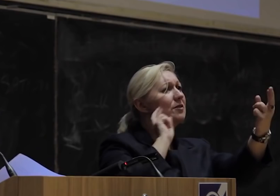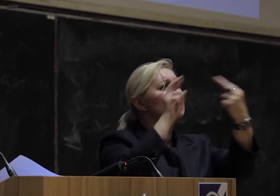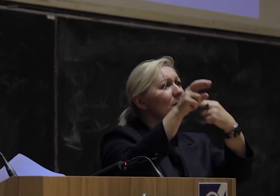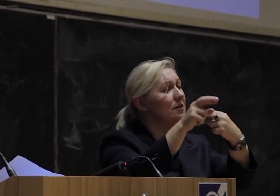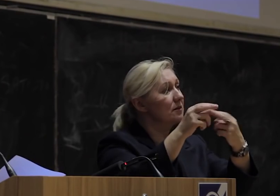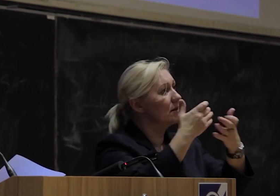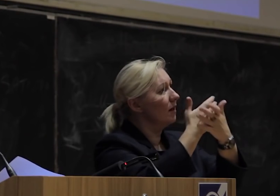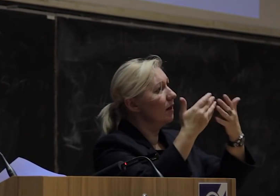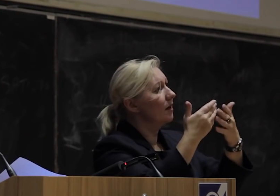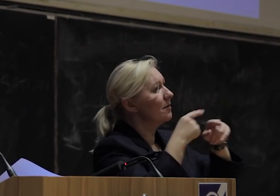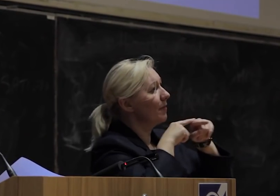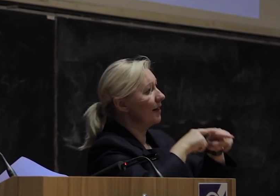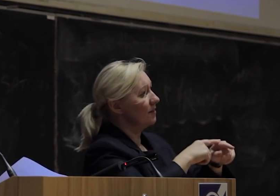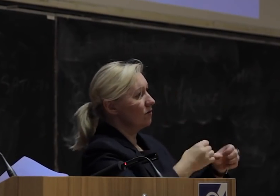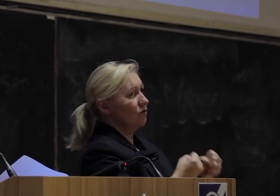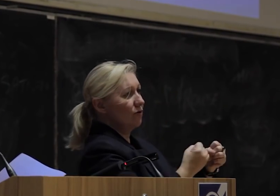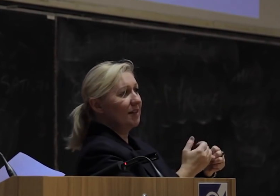our research.